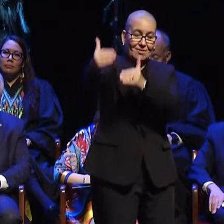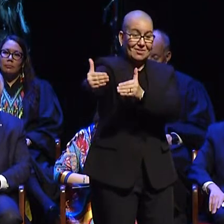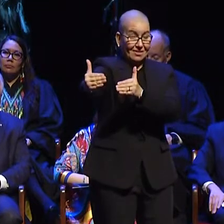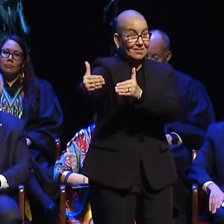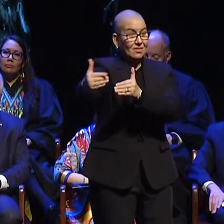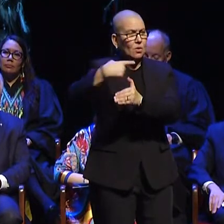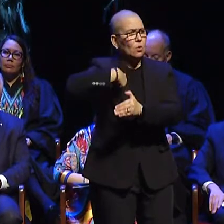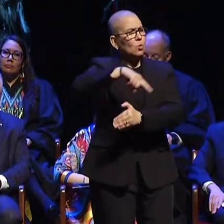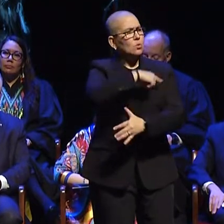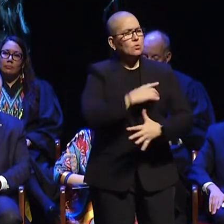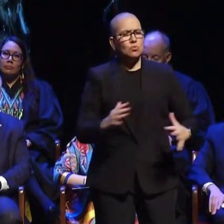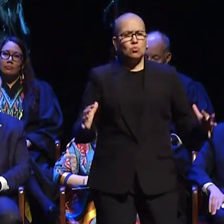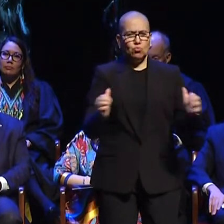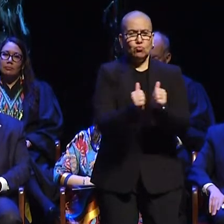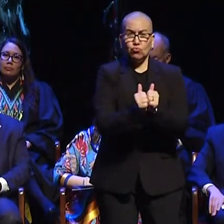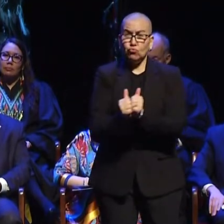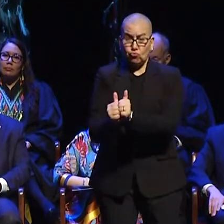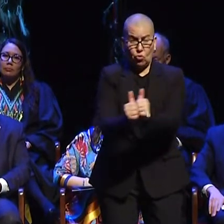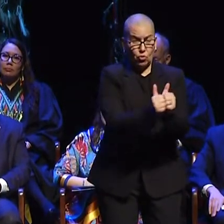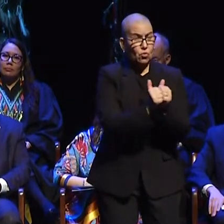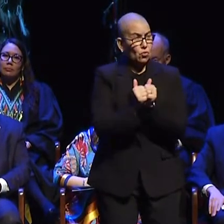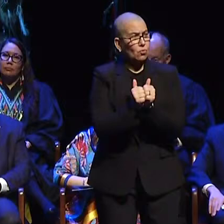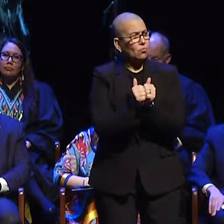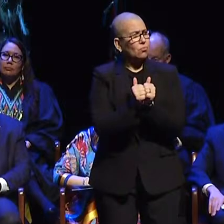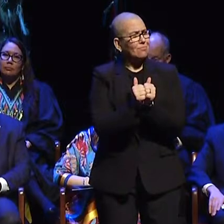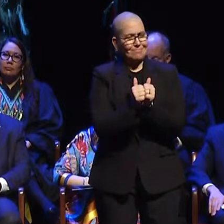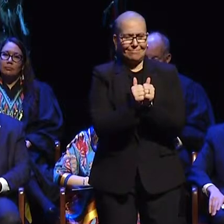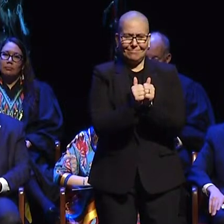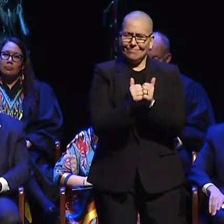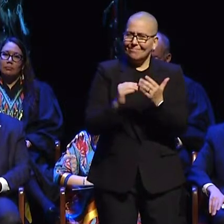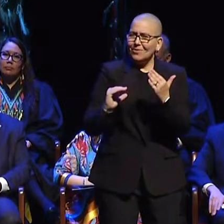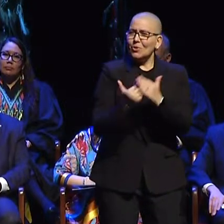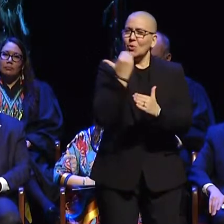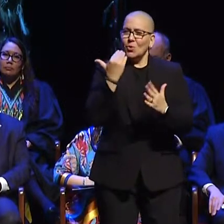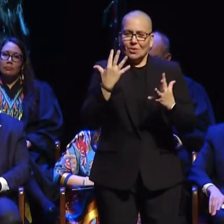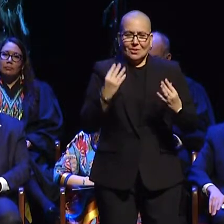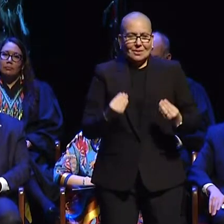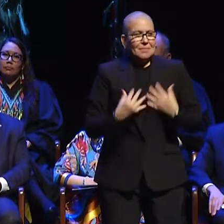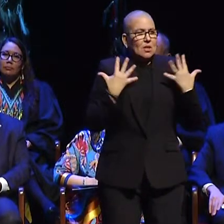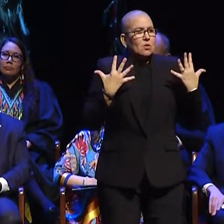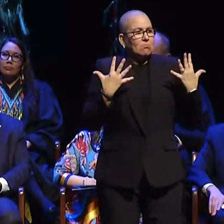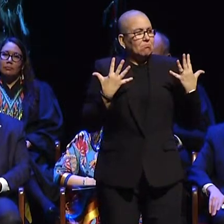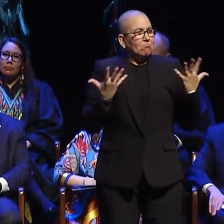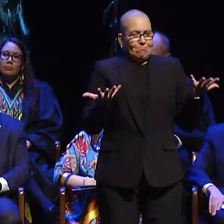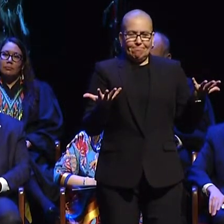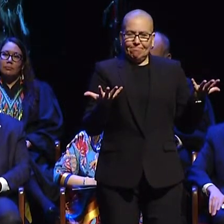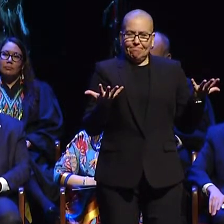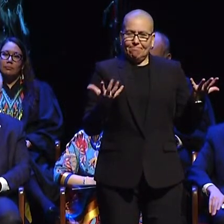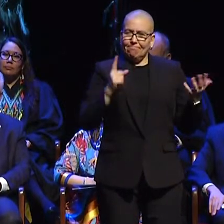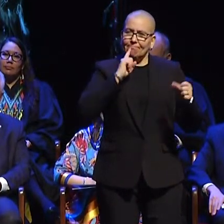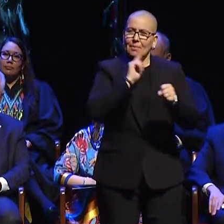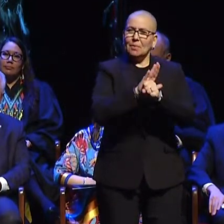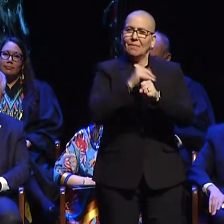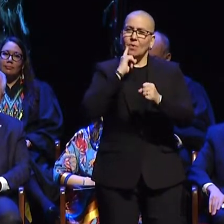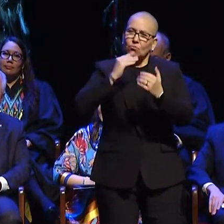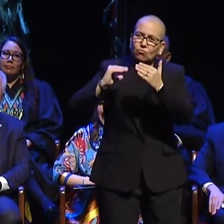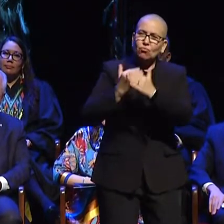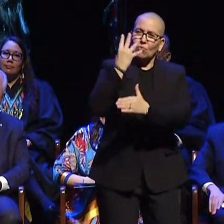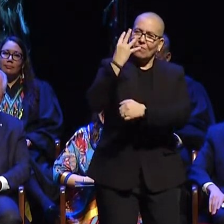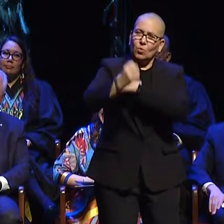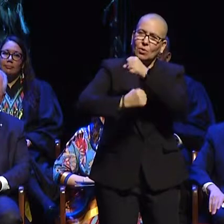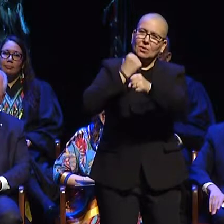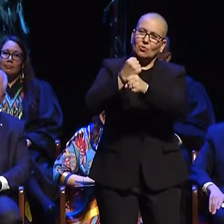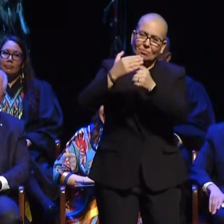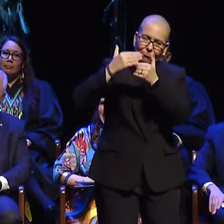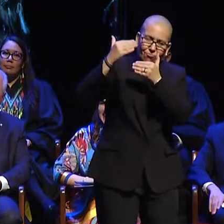I come to you with a renewed sense of vigor and commitment, plus 4 years of experience, which, God